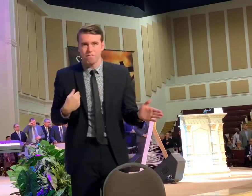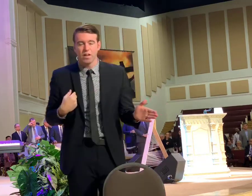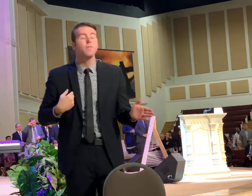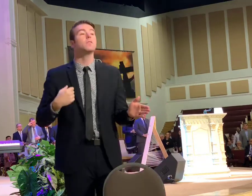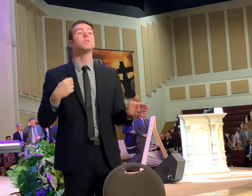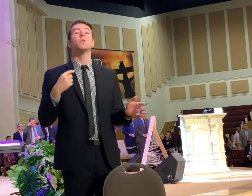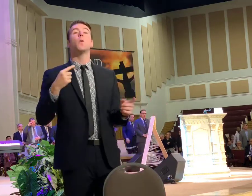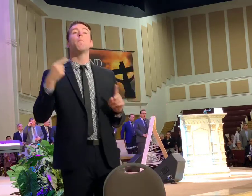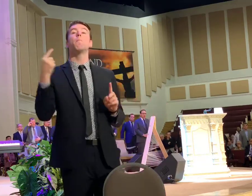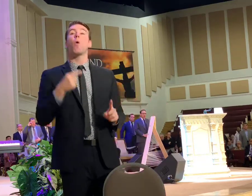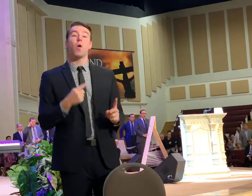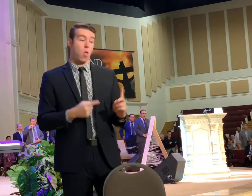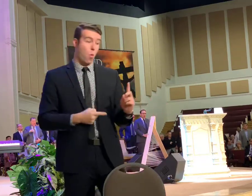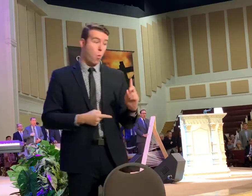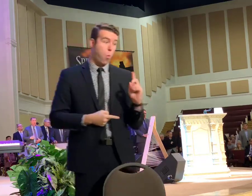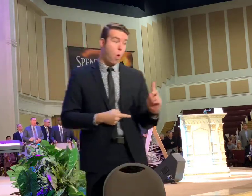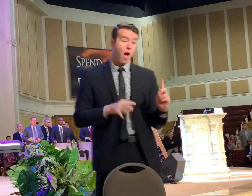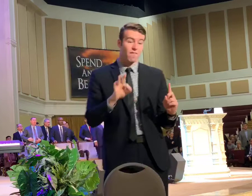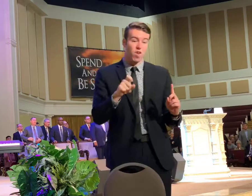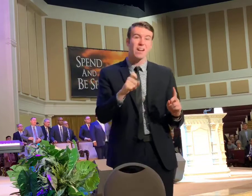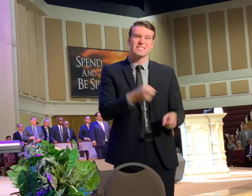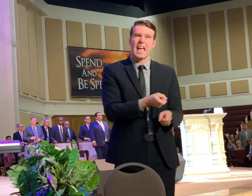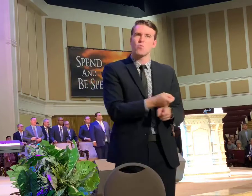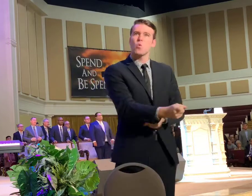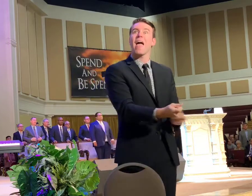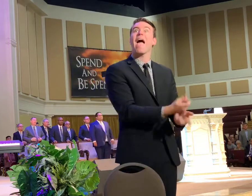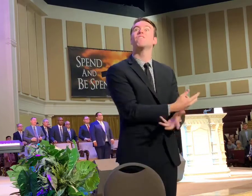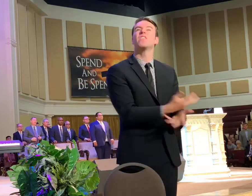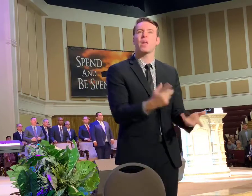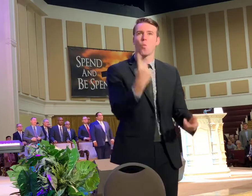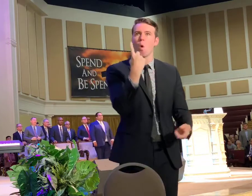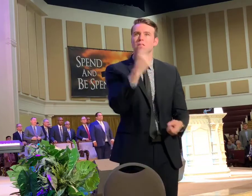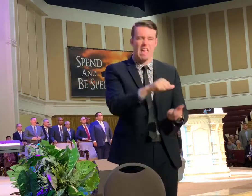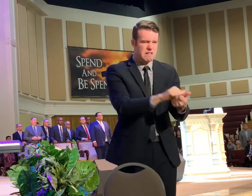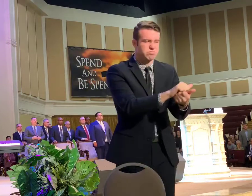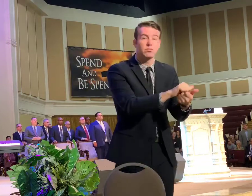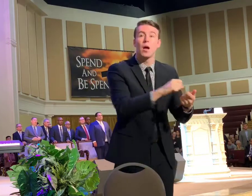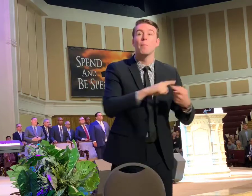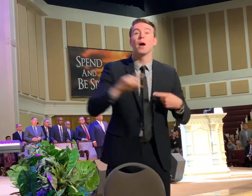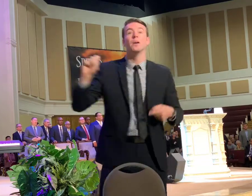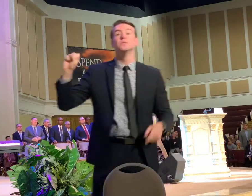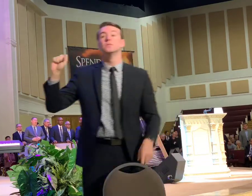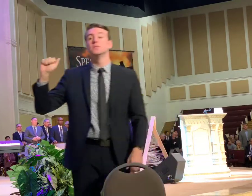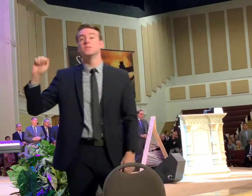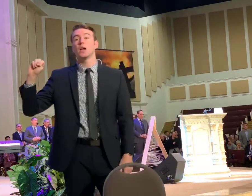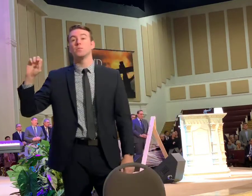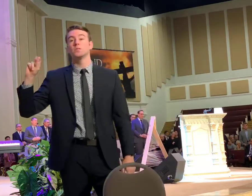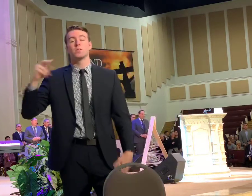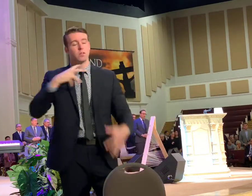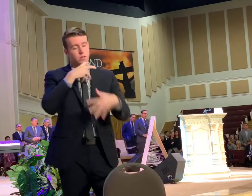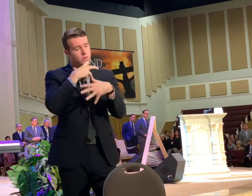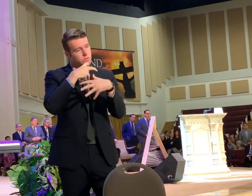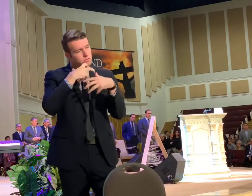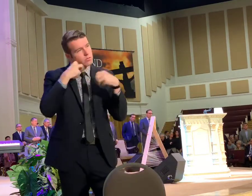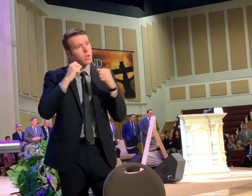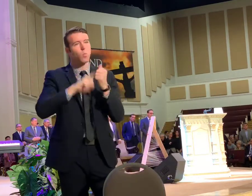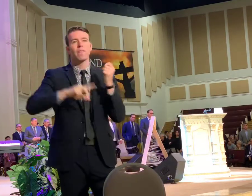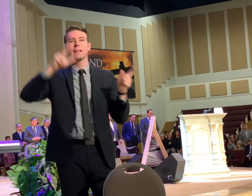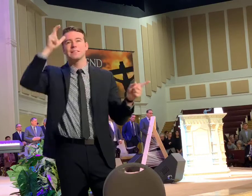In other words, one little fox can ruin everything. Samson was so sick of what the enemy had done in his